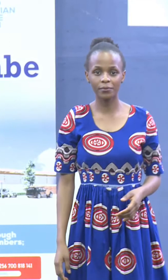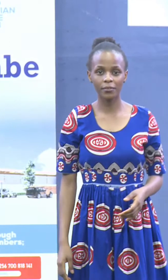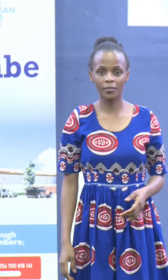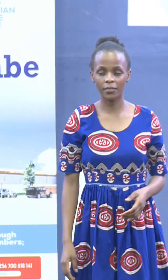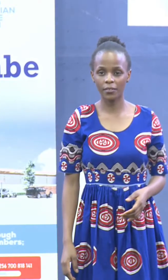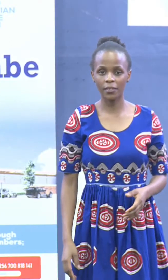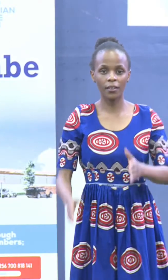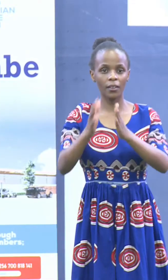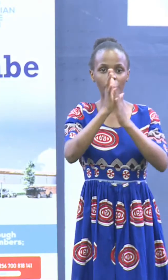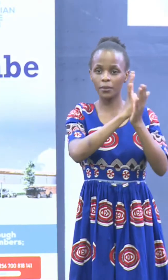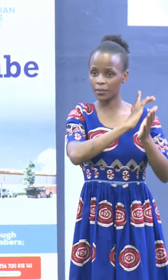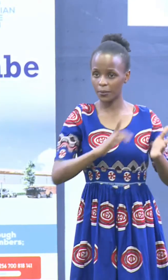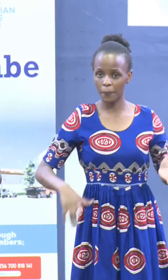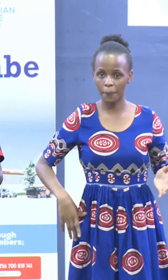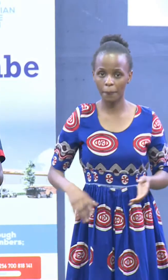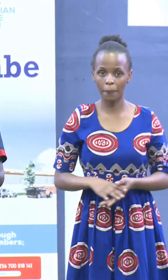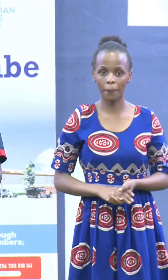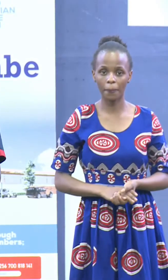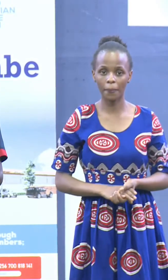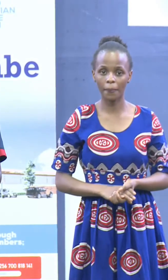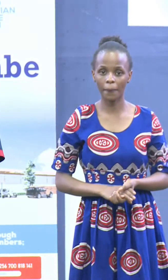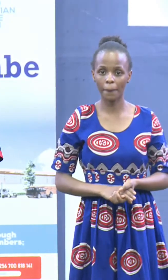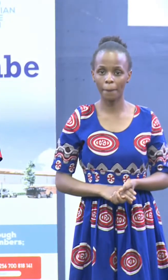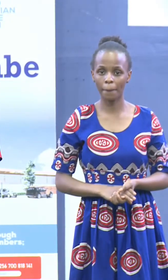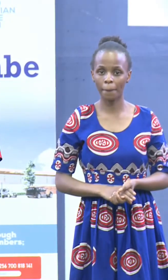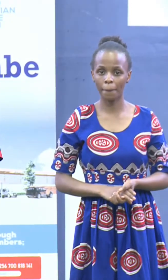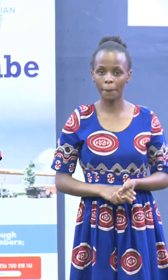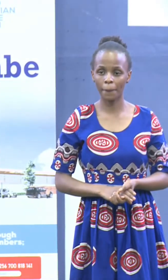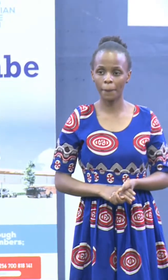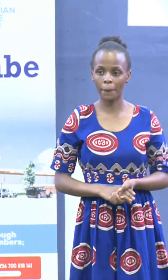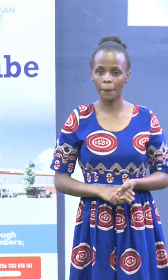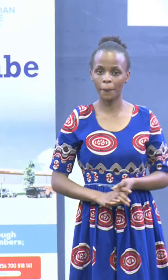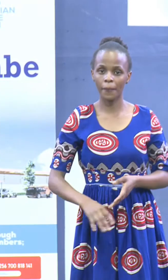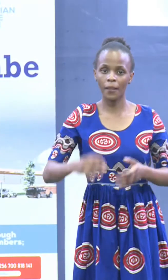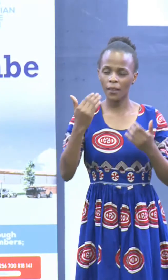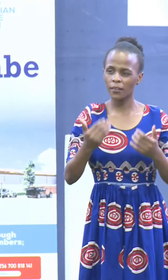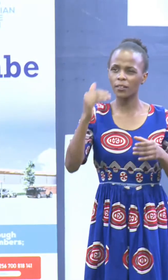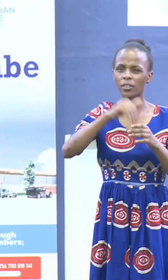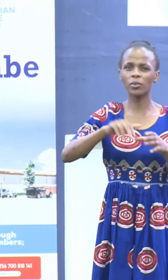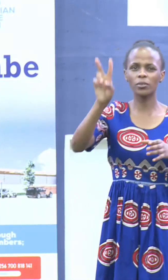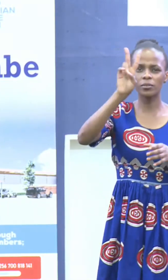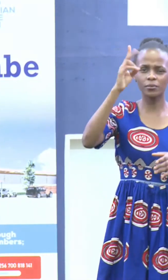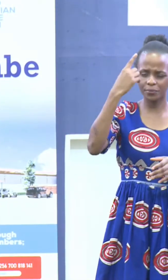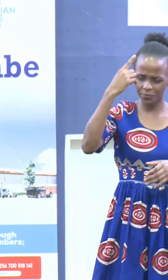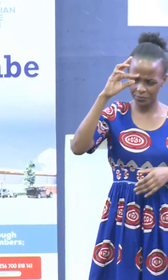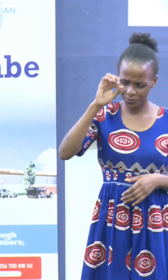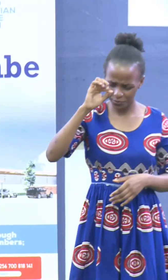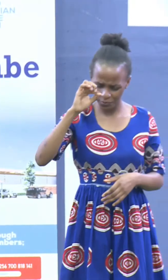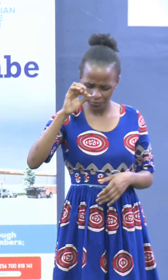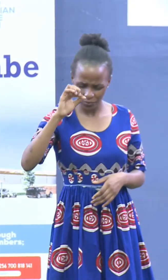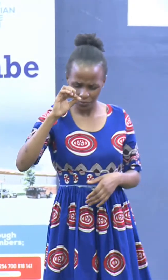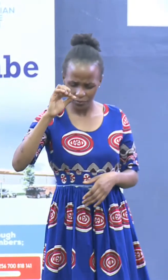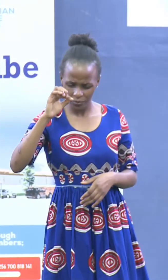to you. Mukama yebazibwe. Praise the Lord. Okay, tuli ku 19. Omwana w'omubereberye